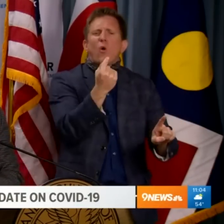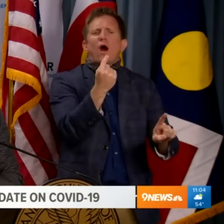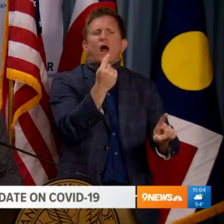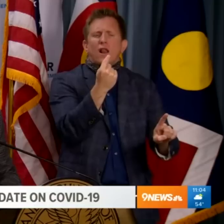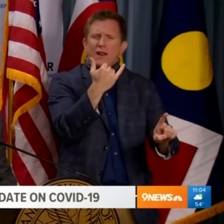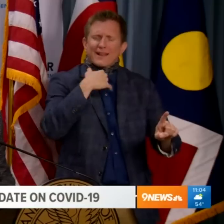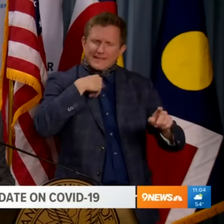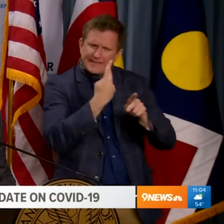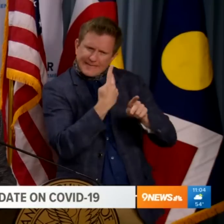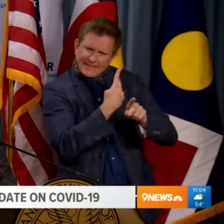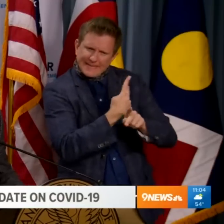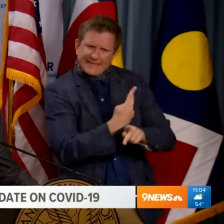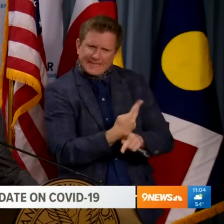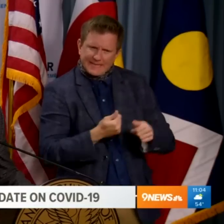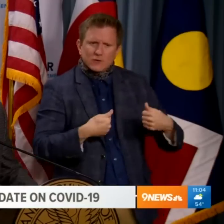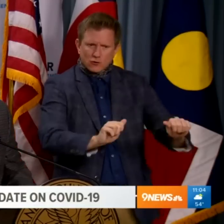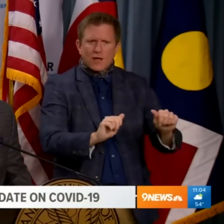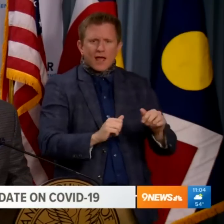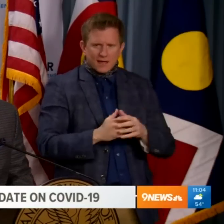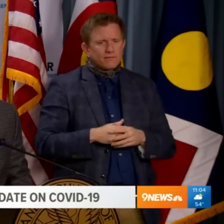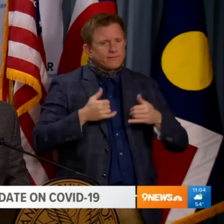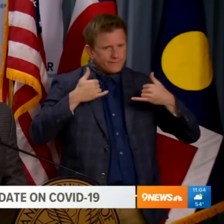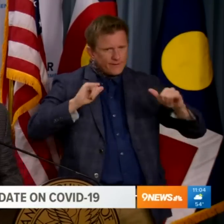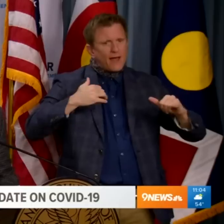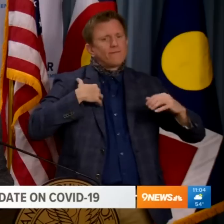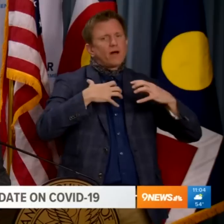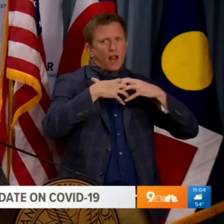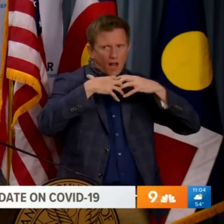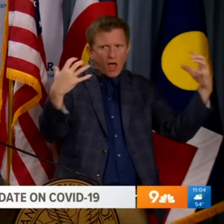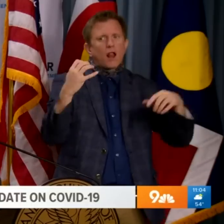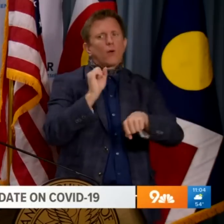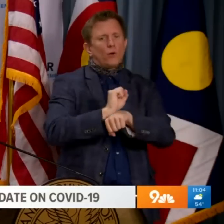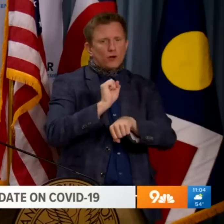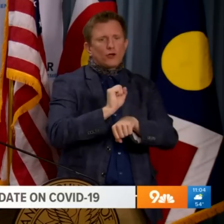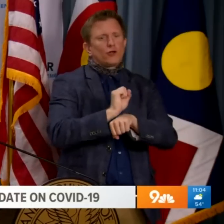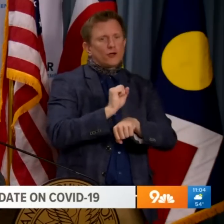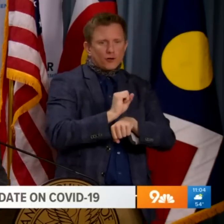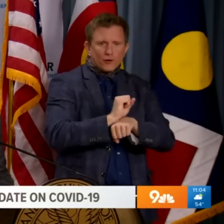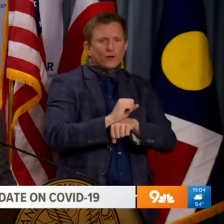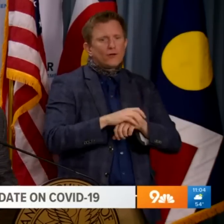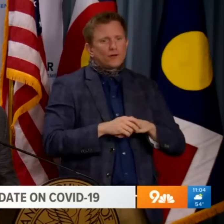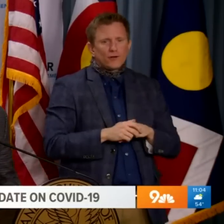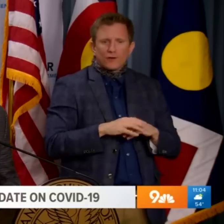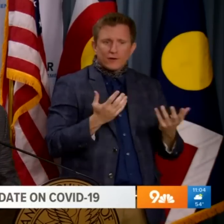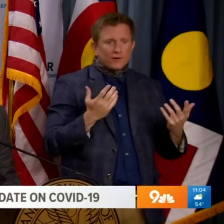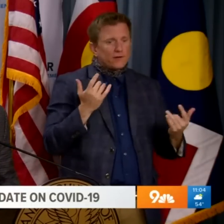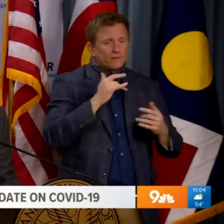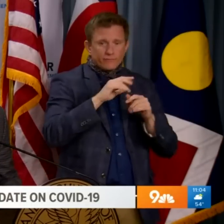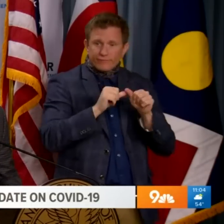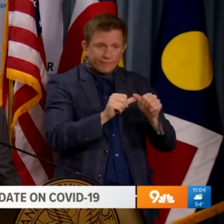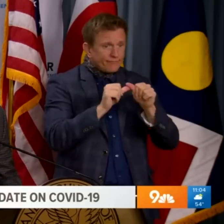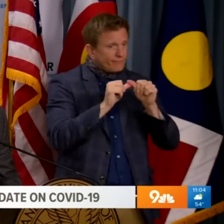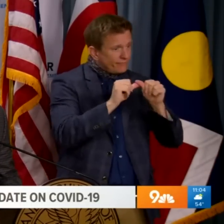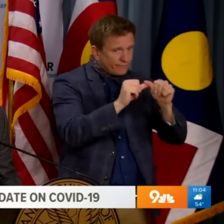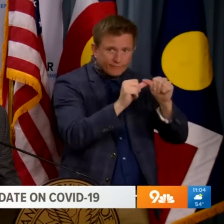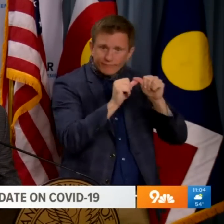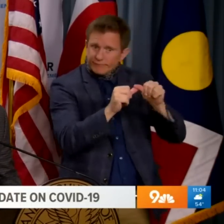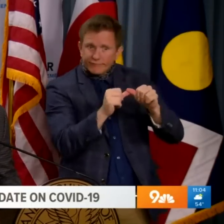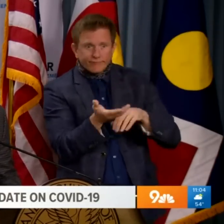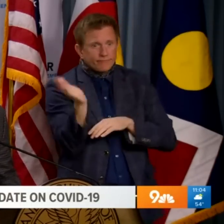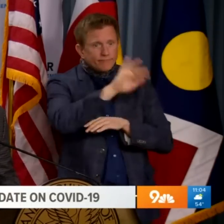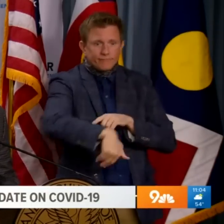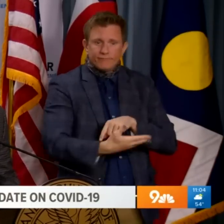health care data we are seeing supports a phased relaxation of stay-at-home orders. Our team is busy